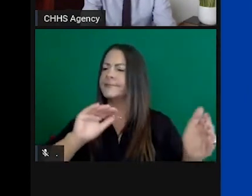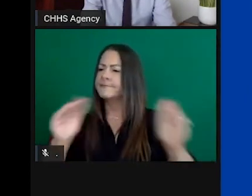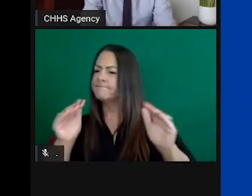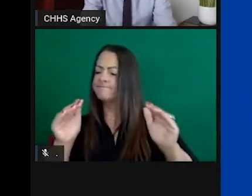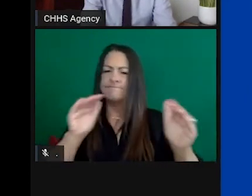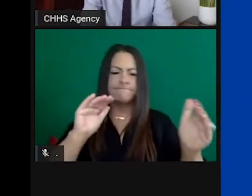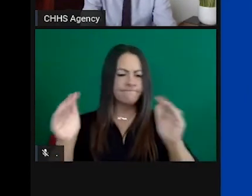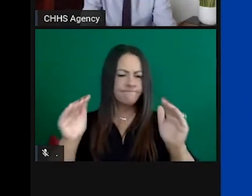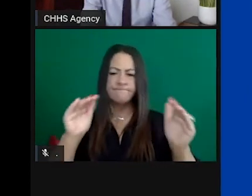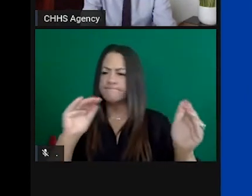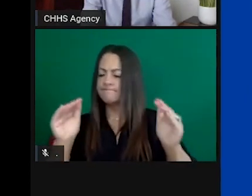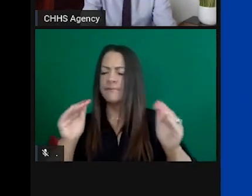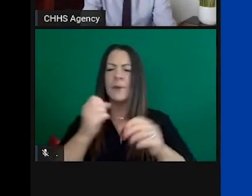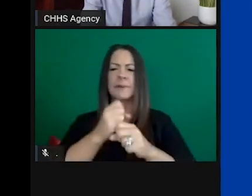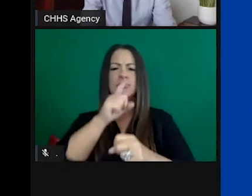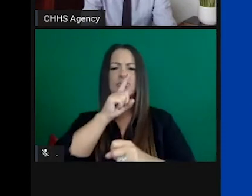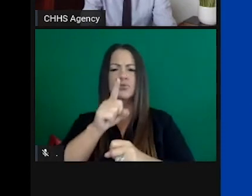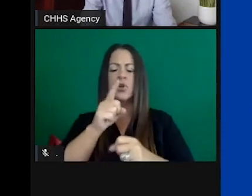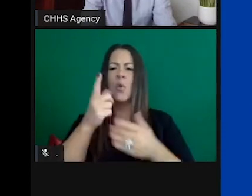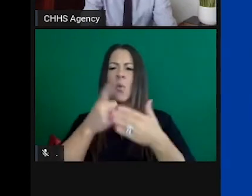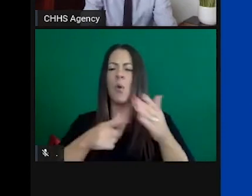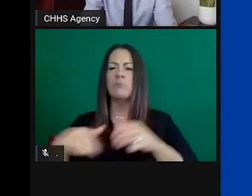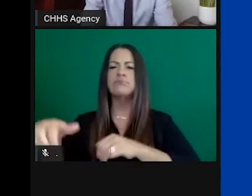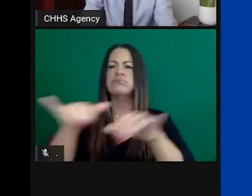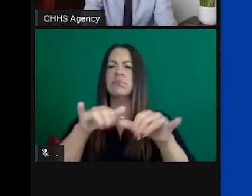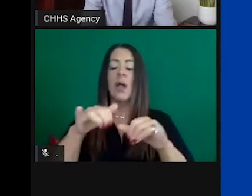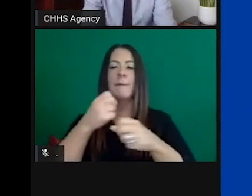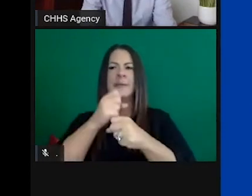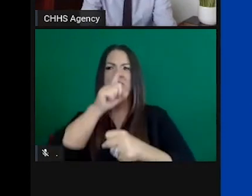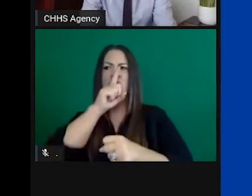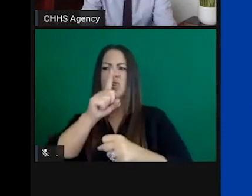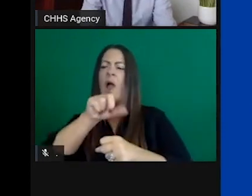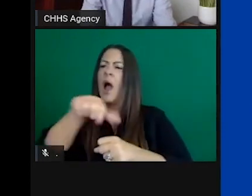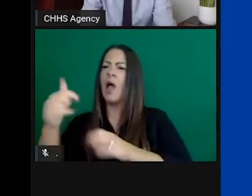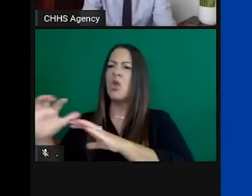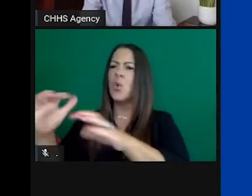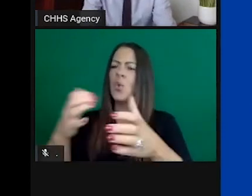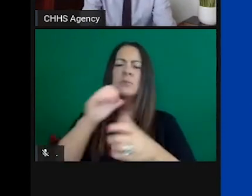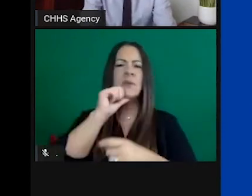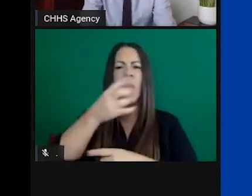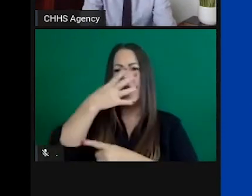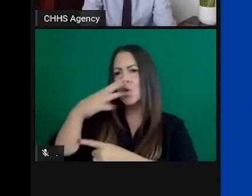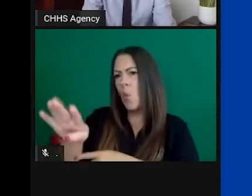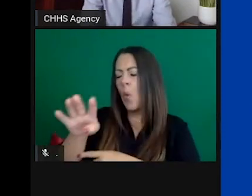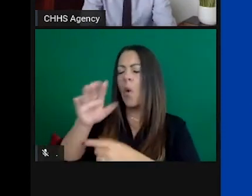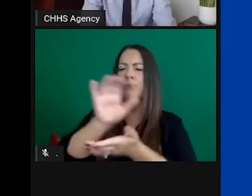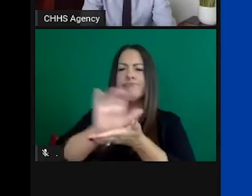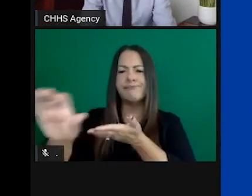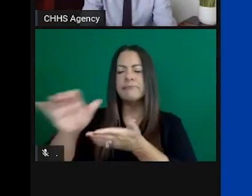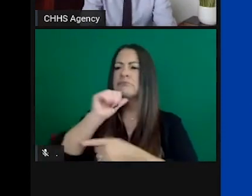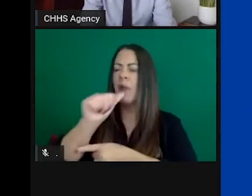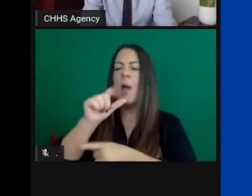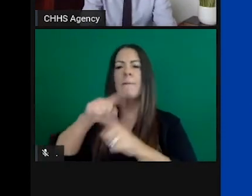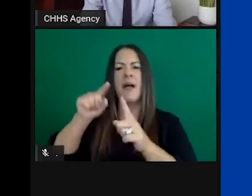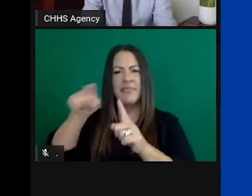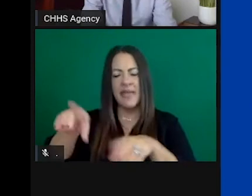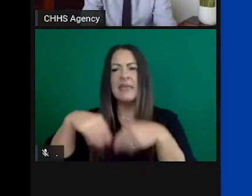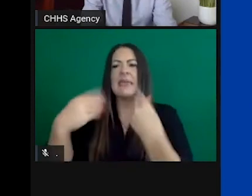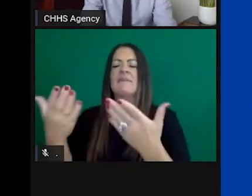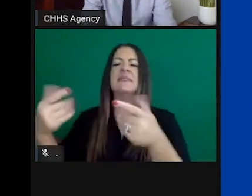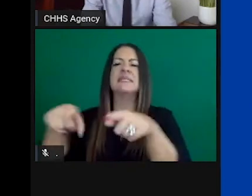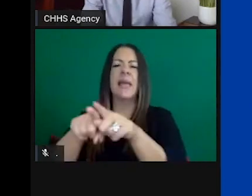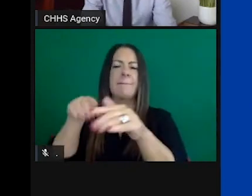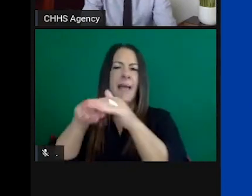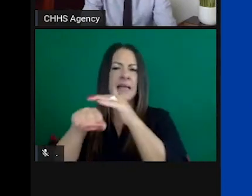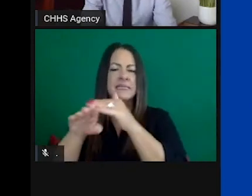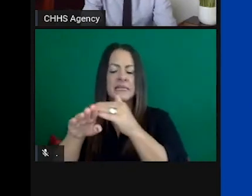and addressing health equity across our state and across the nation, to make sure really what is a nation-leading concept around having a